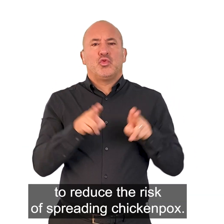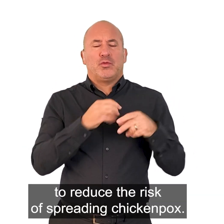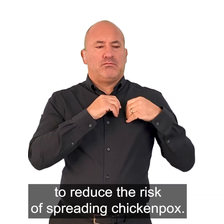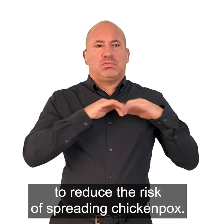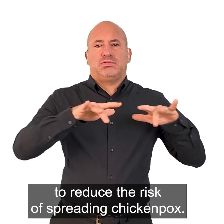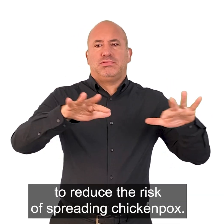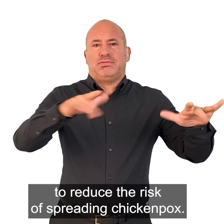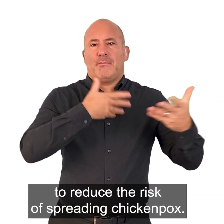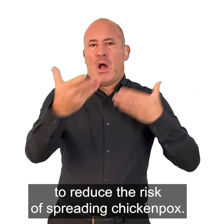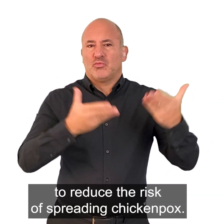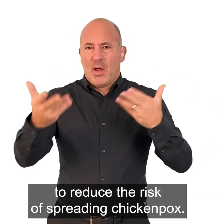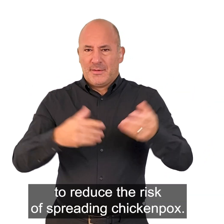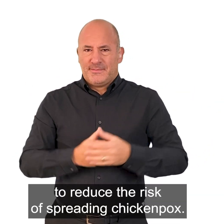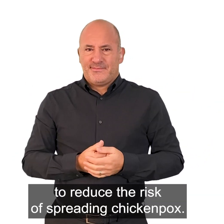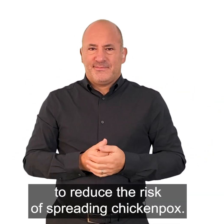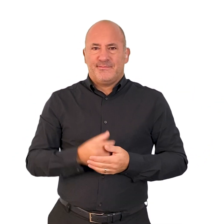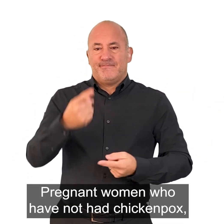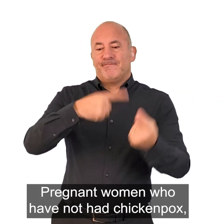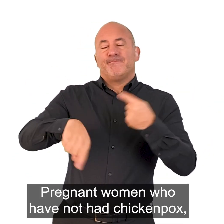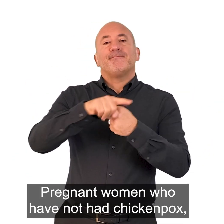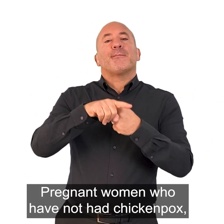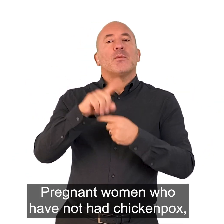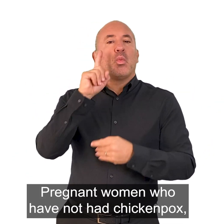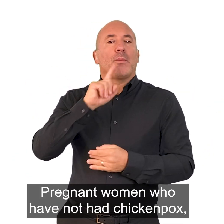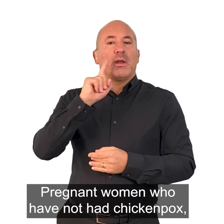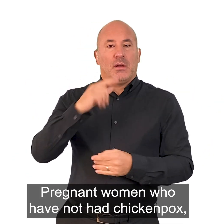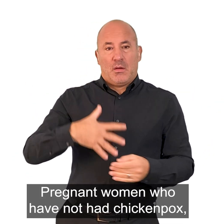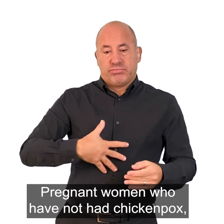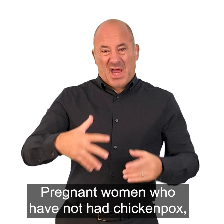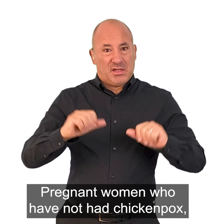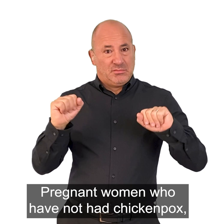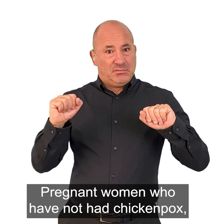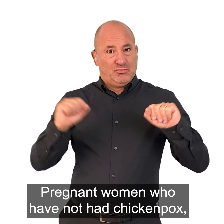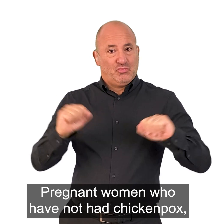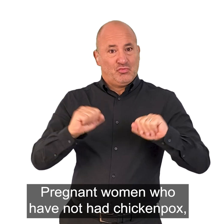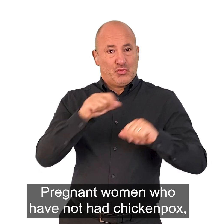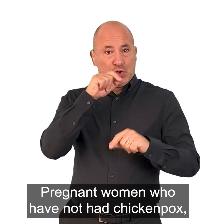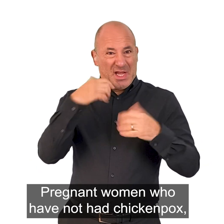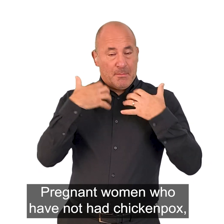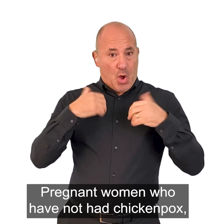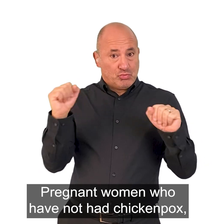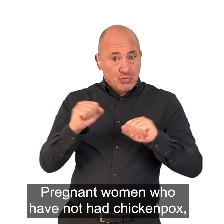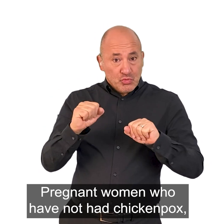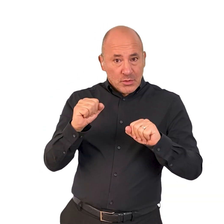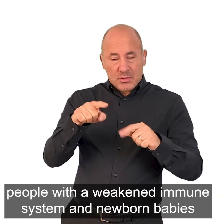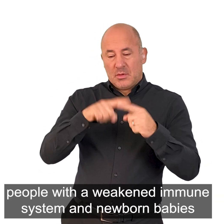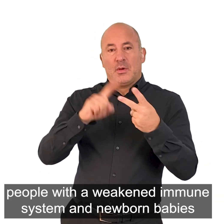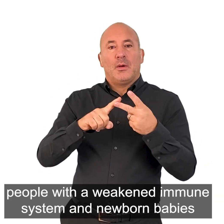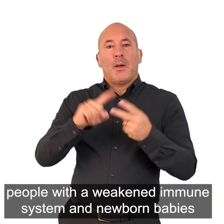to reduce the risk of spreading chickenpox. Pregnant women who have not had chickenpox, people